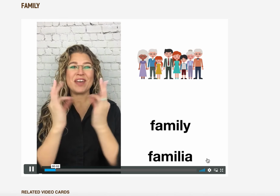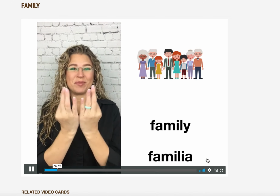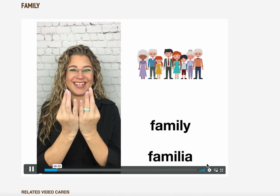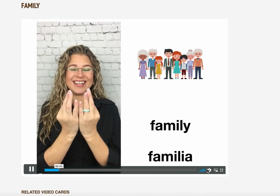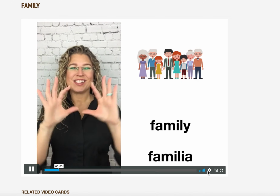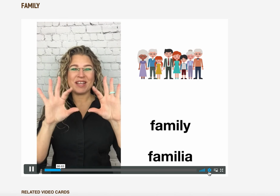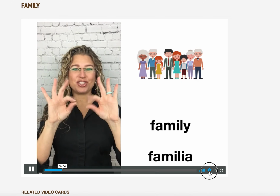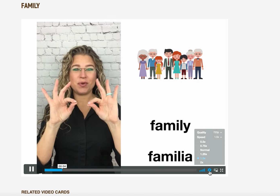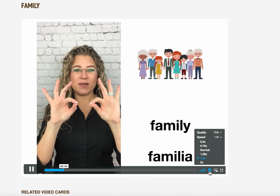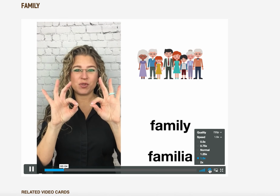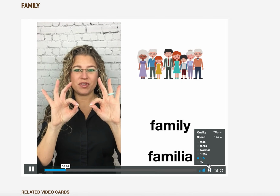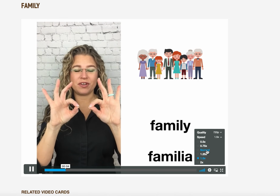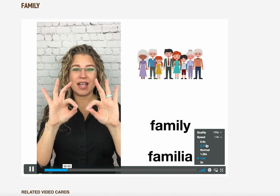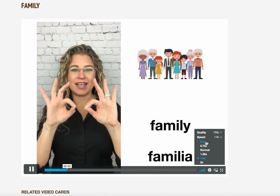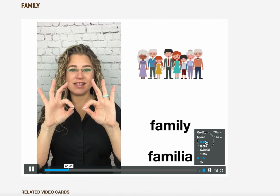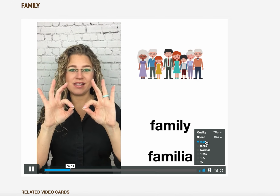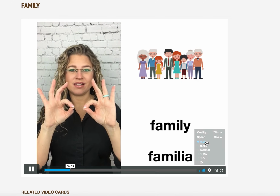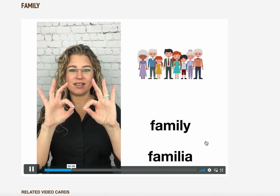Family. So make two F's with your hands.